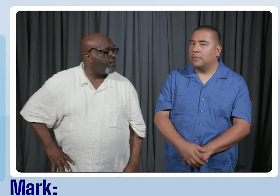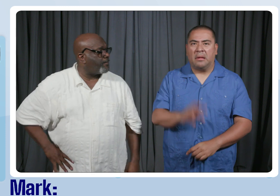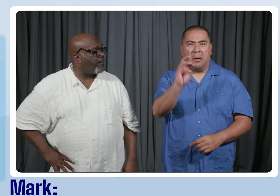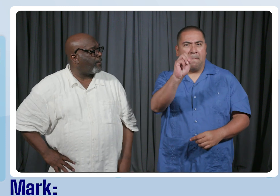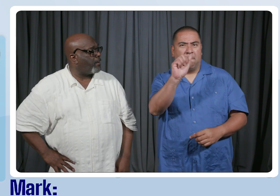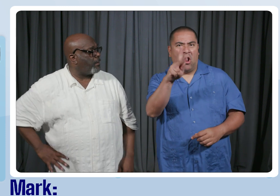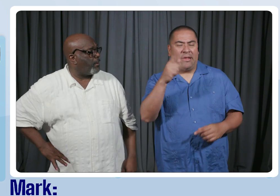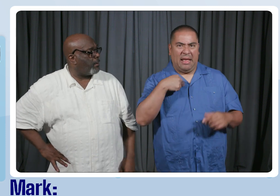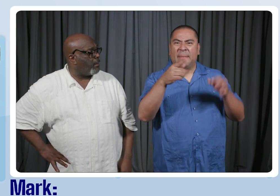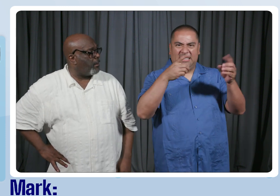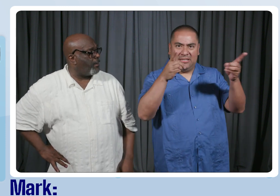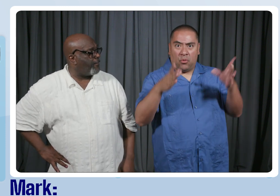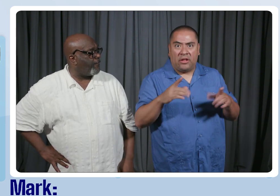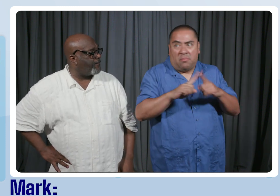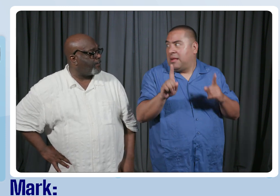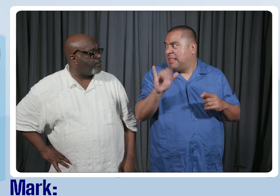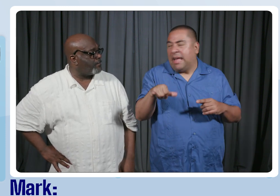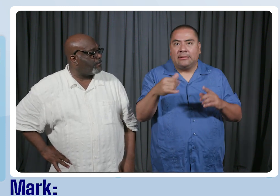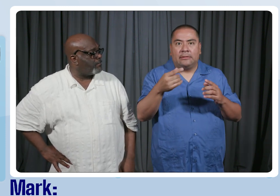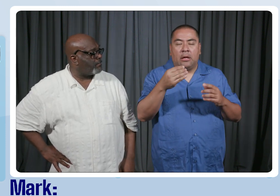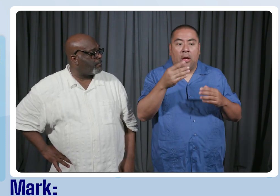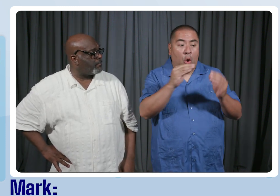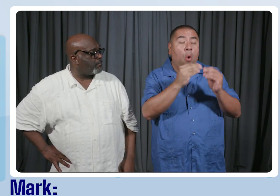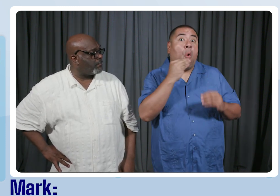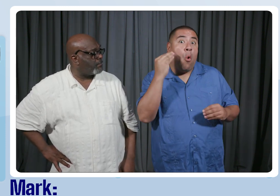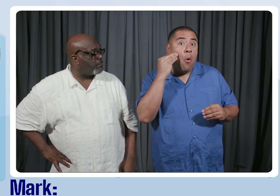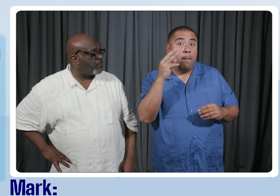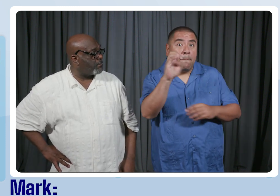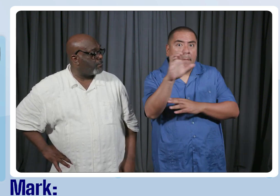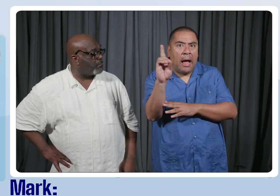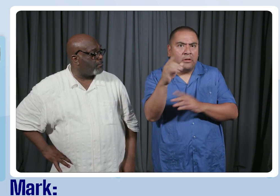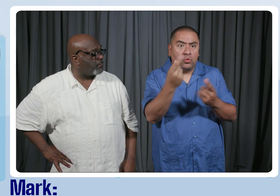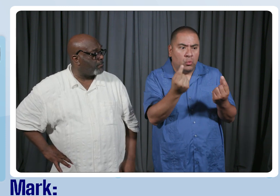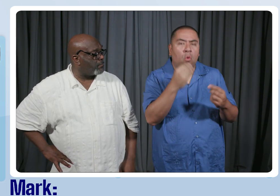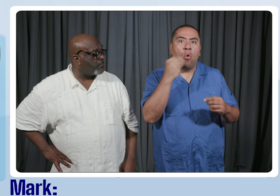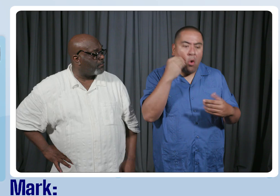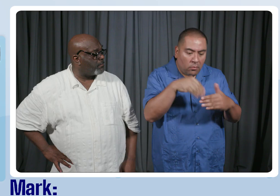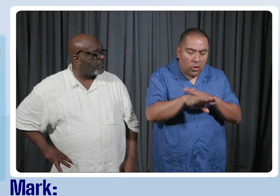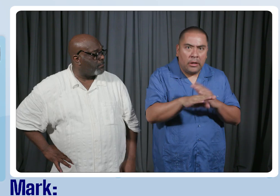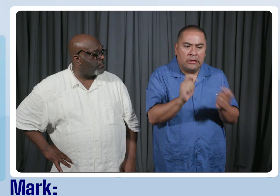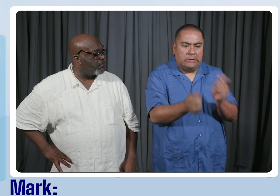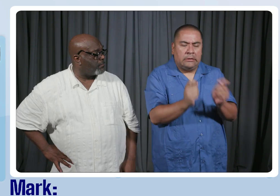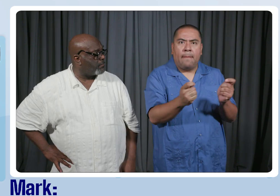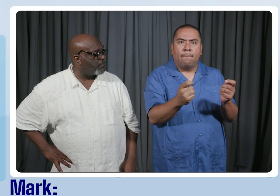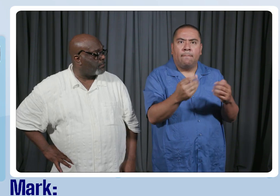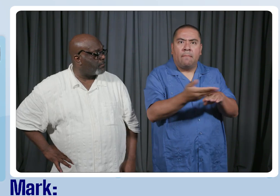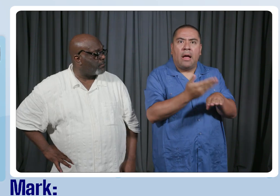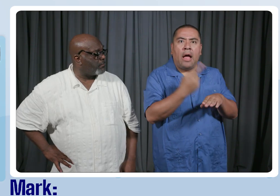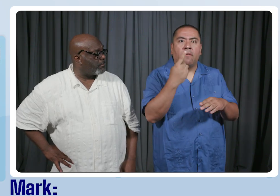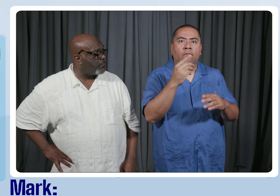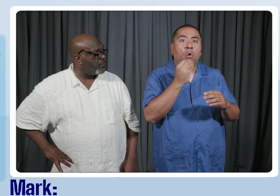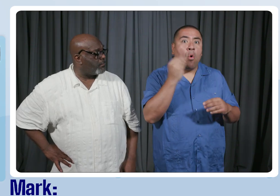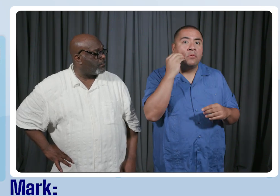exactly what it sounds like. It's a program that modifies homes for people with disabilities. So what that means is that we